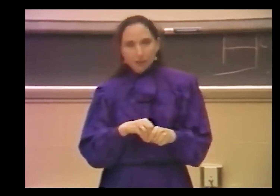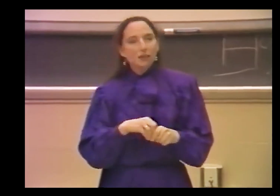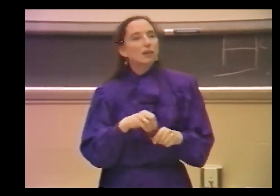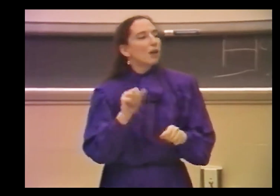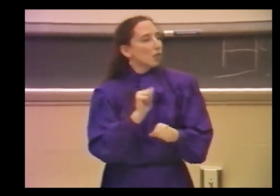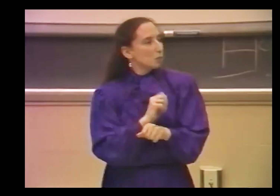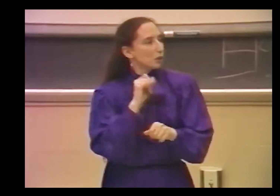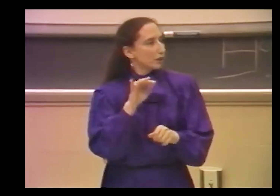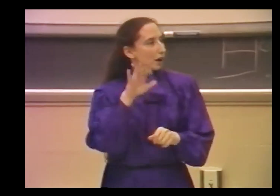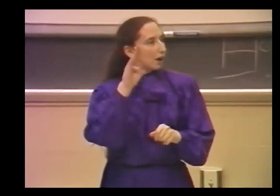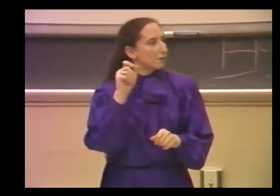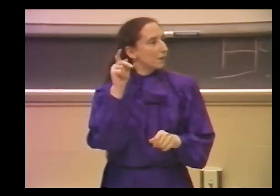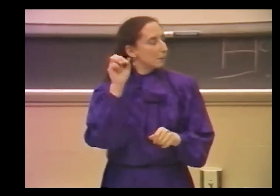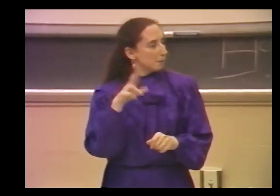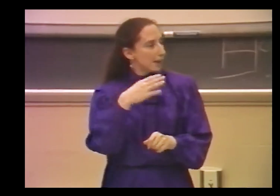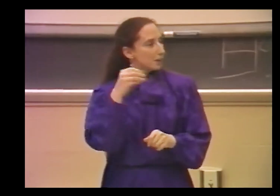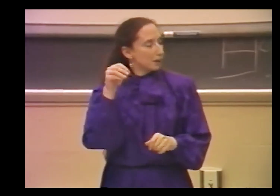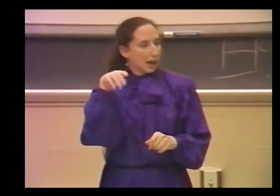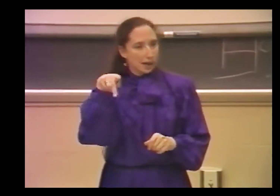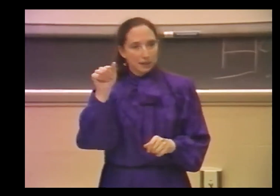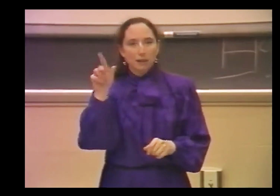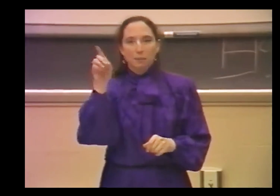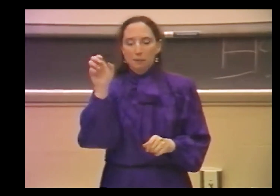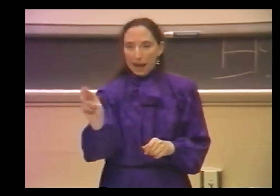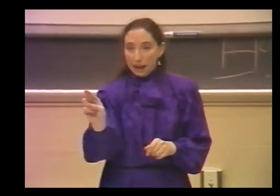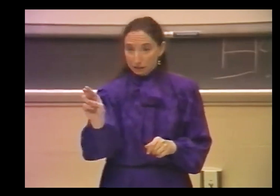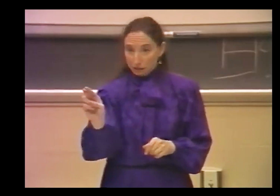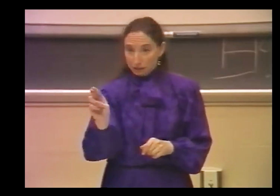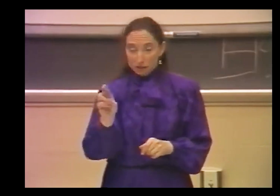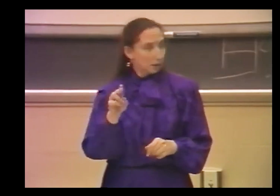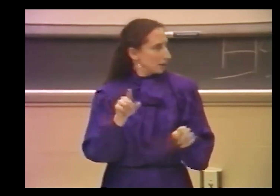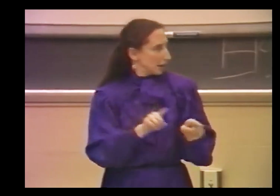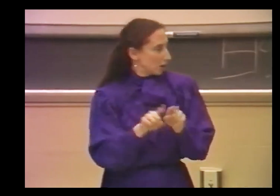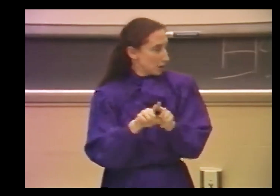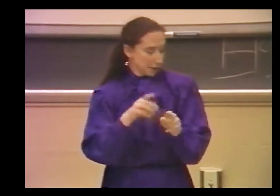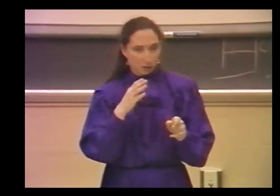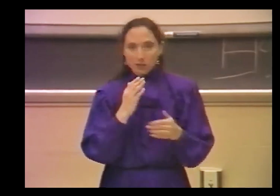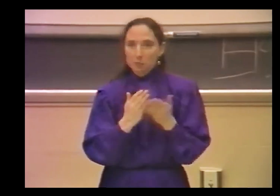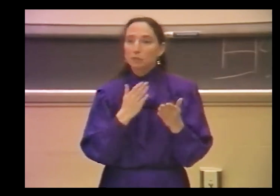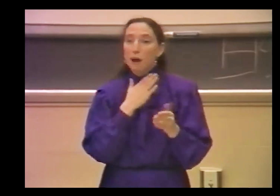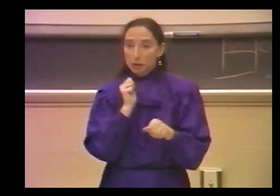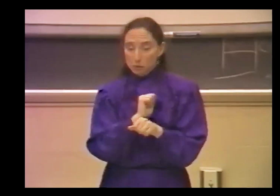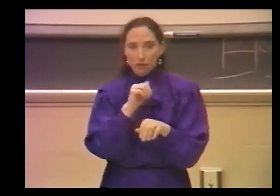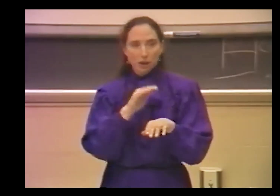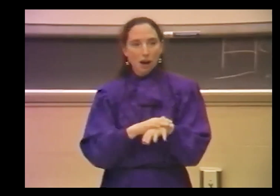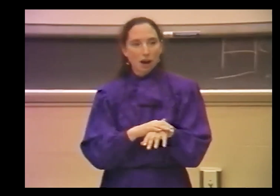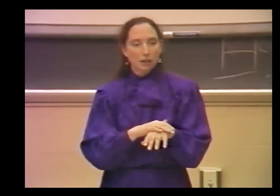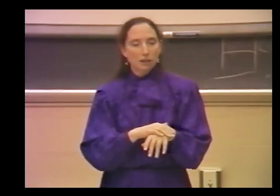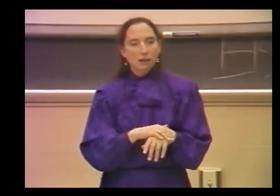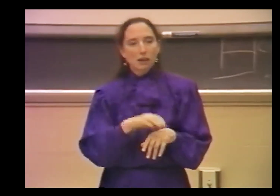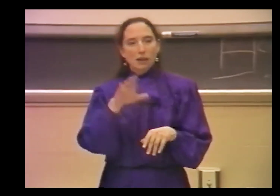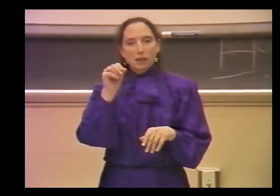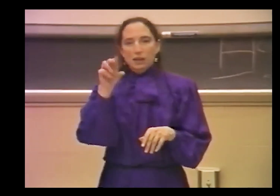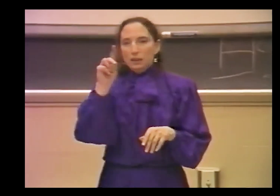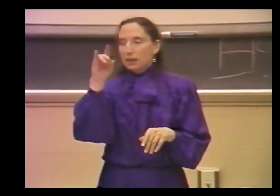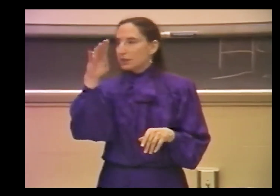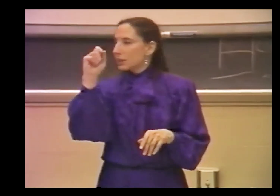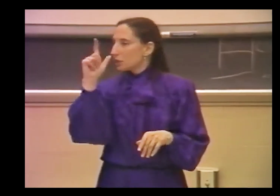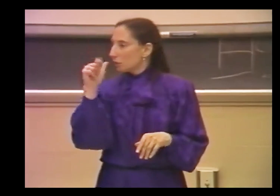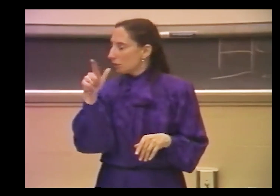in the work of Baker and Patton, and also some of my work on